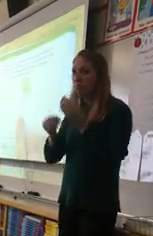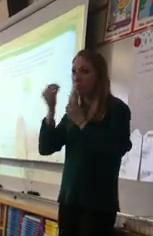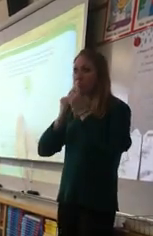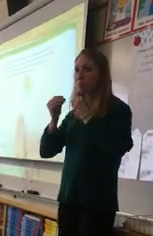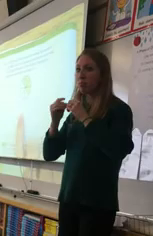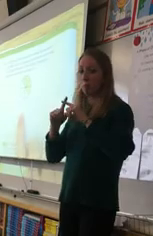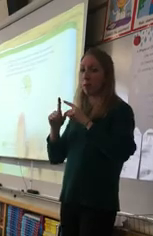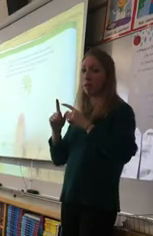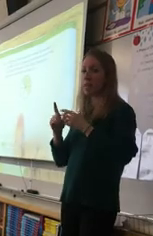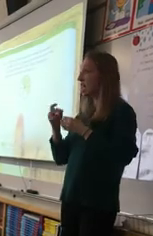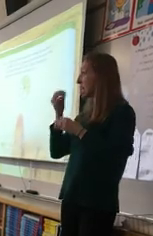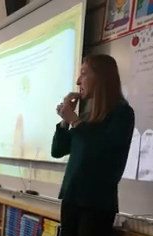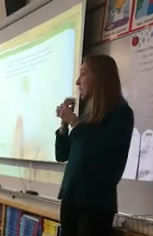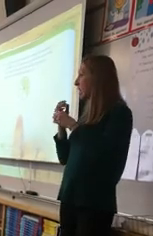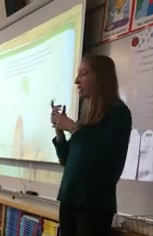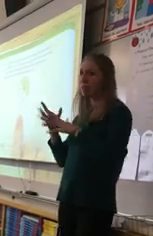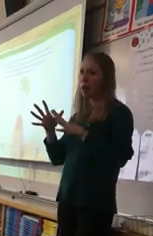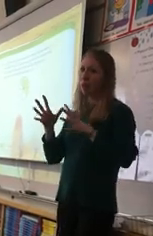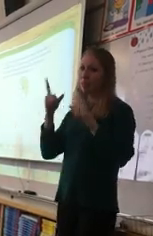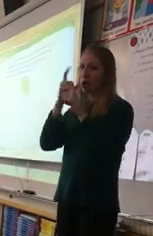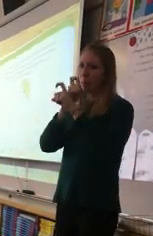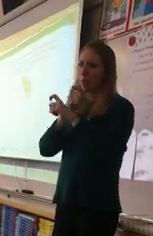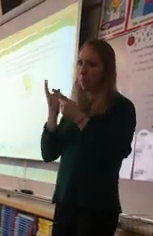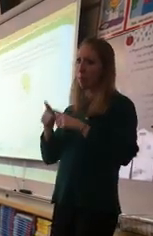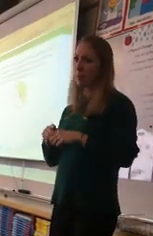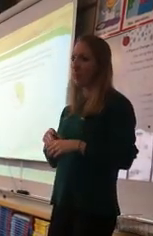thing. This is where it's tricky because